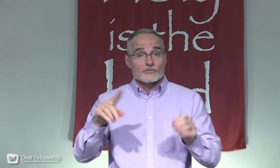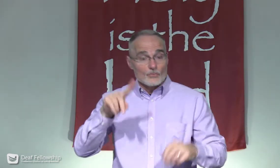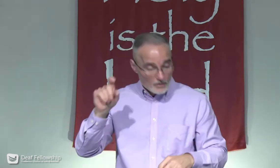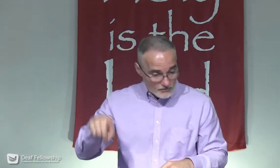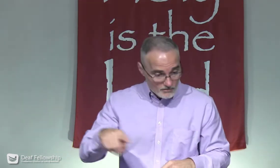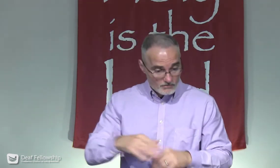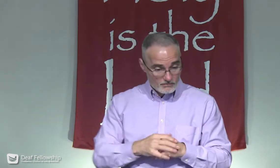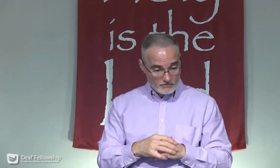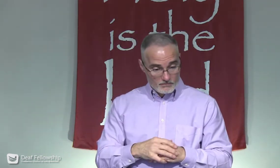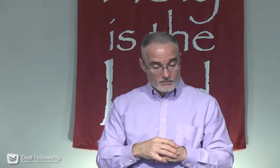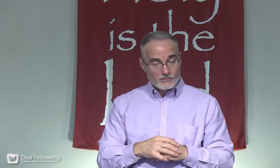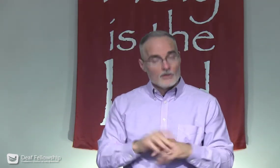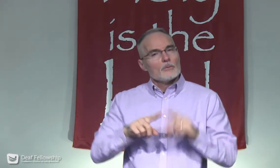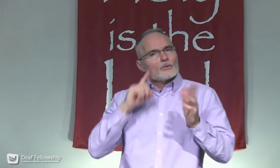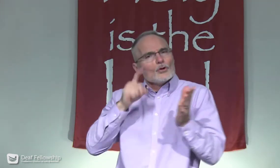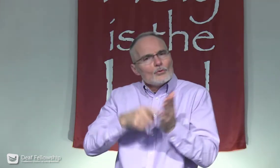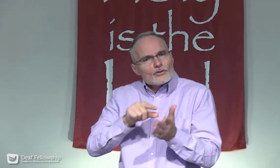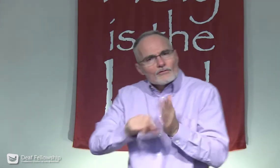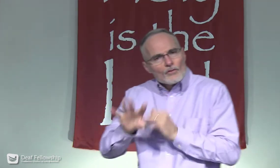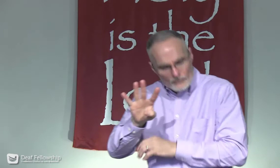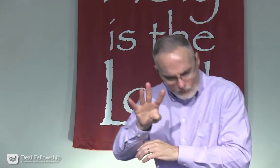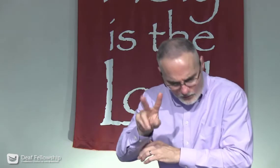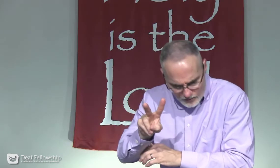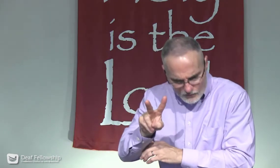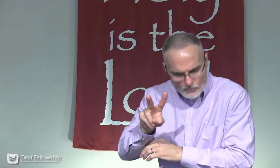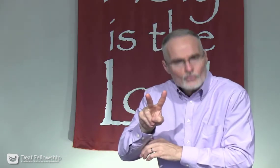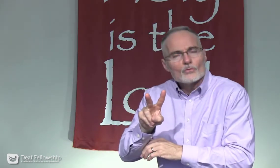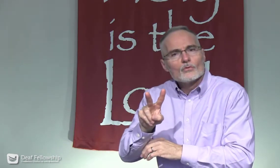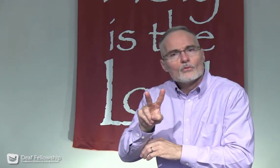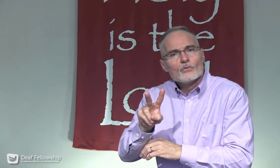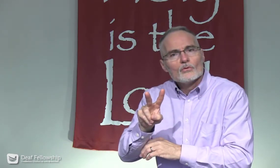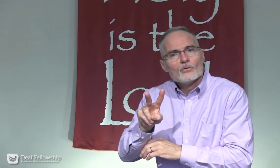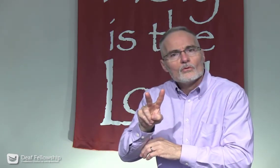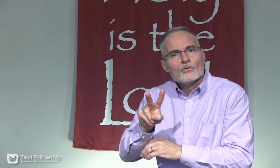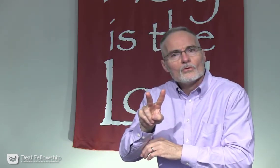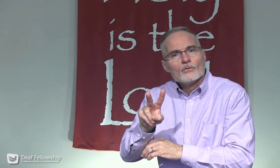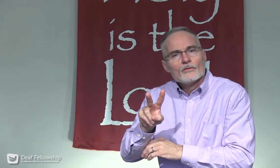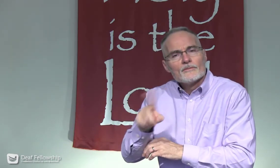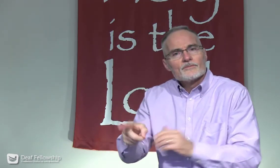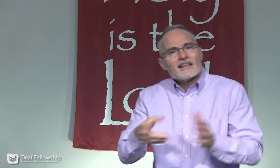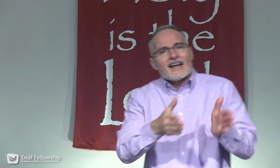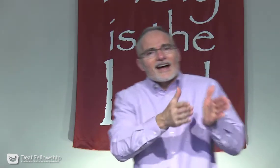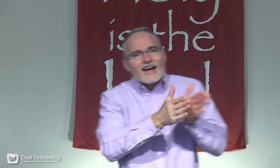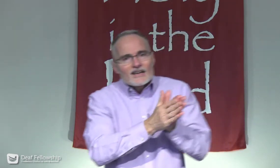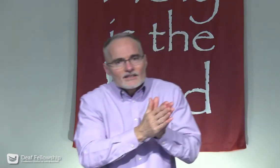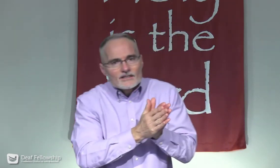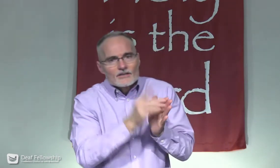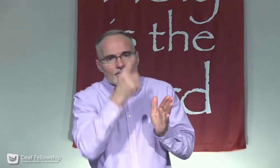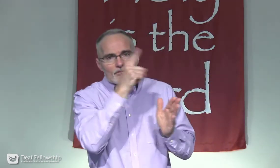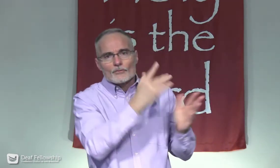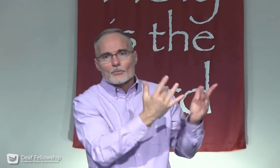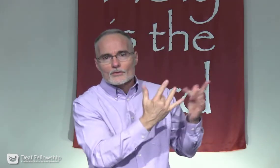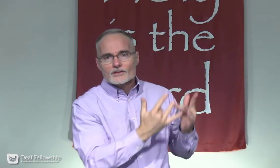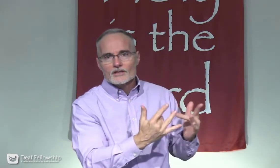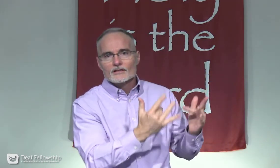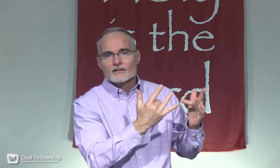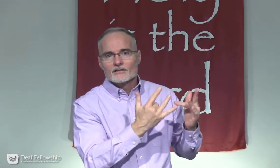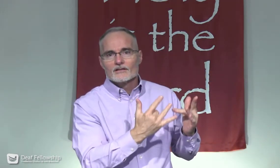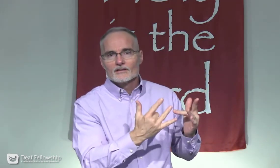like the one thief said, we deserve that punishment. But did you notice in verse 42, he